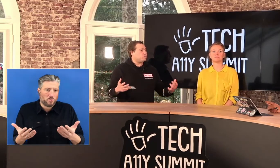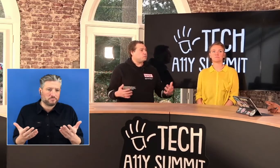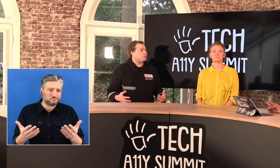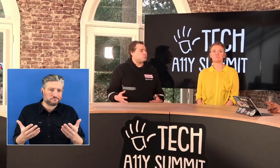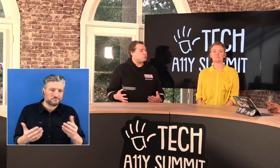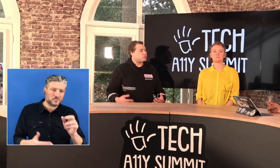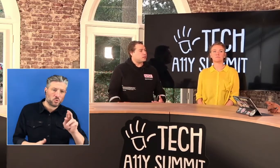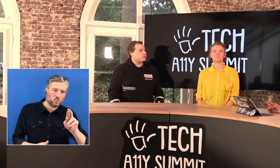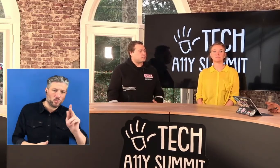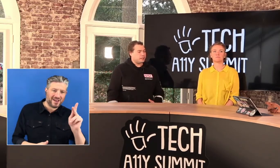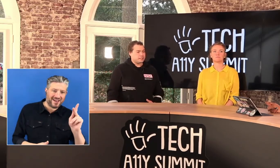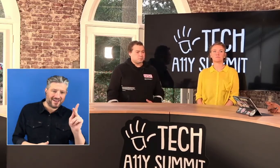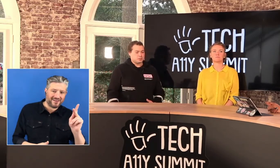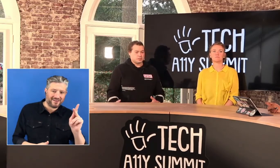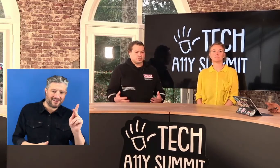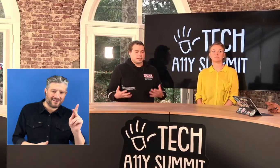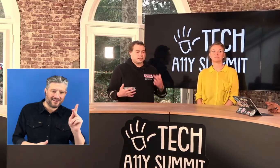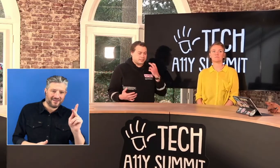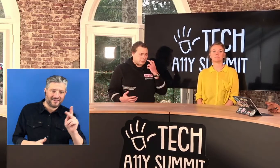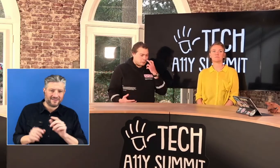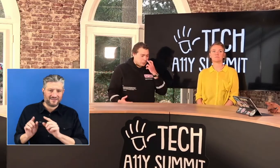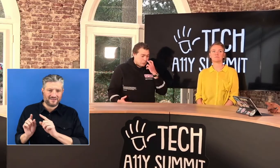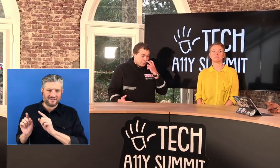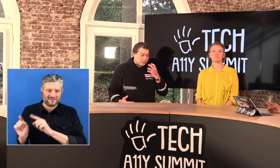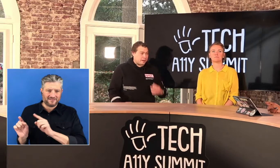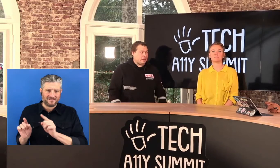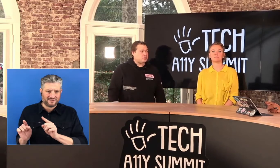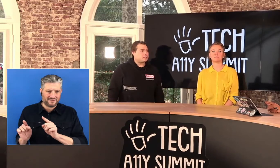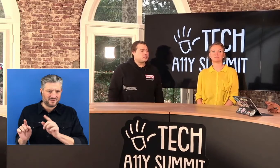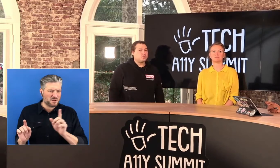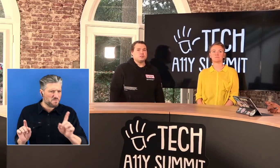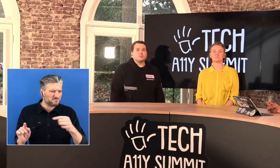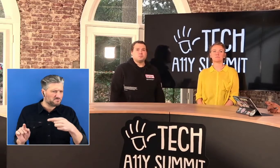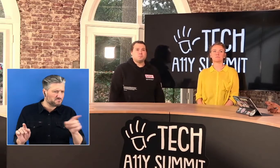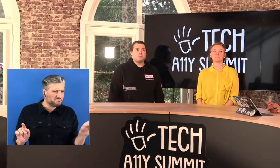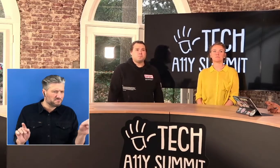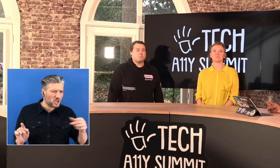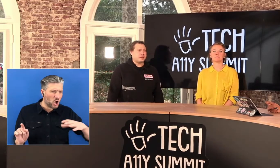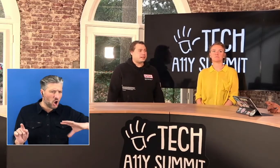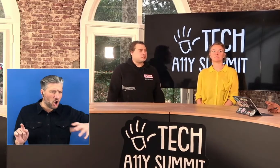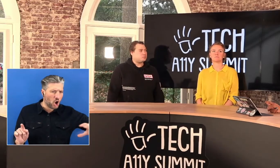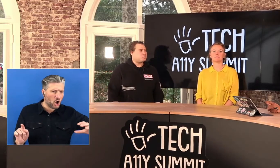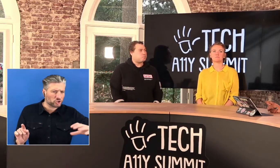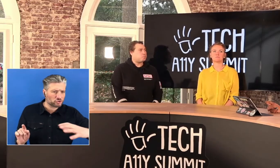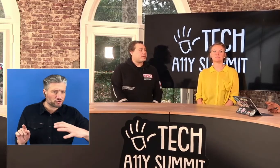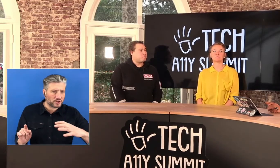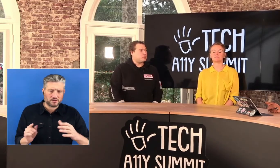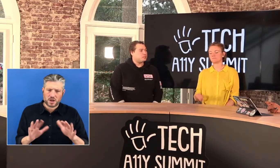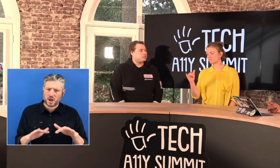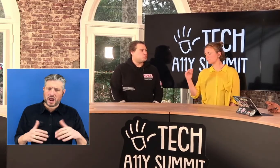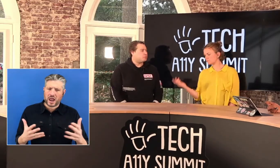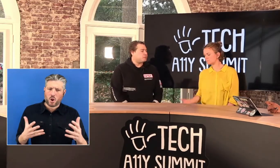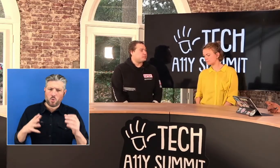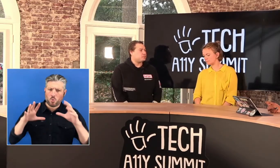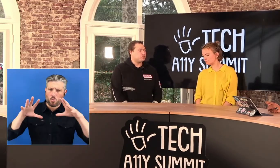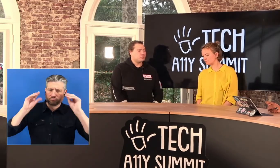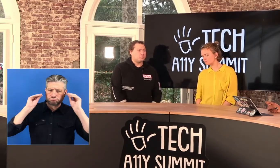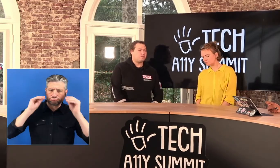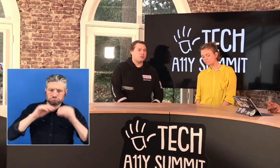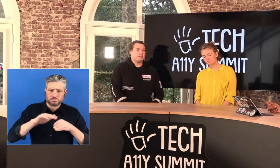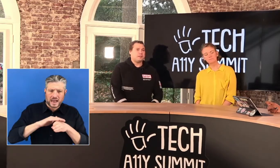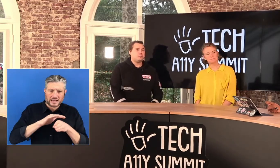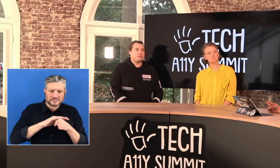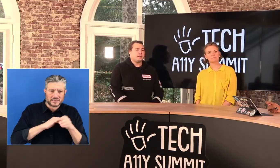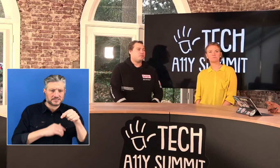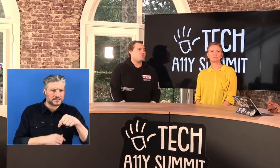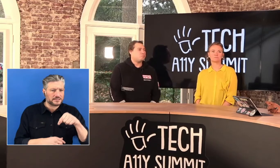if one of the supported language is English, but yeah, I think language is one of the biggest pain points that need to be fixed